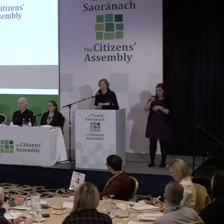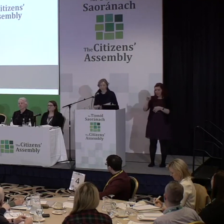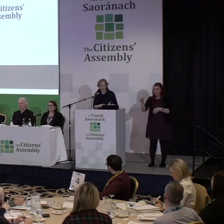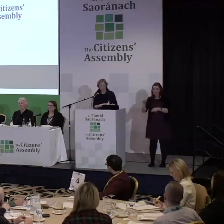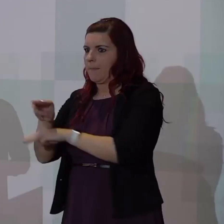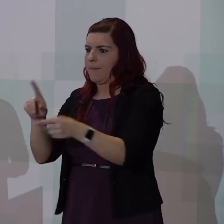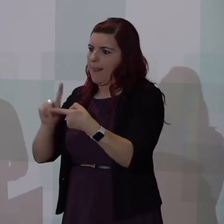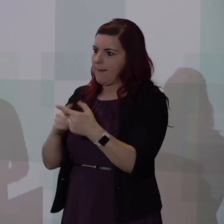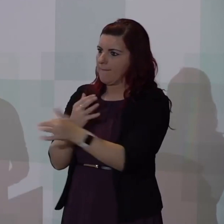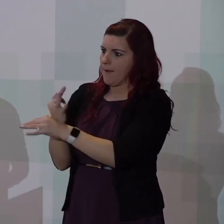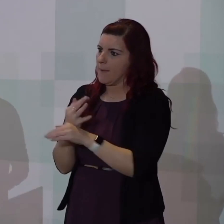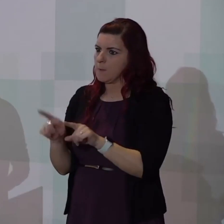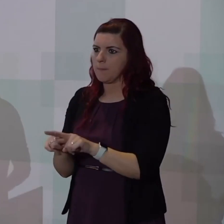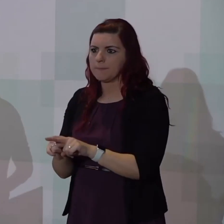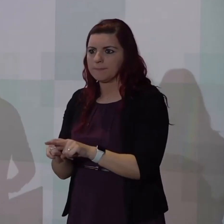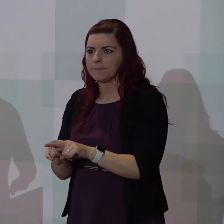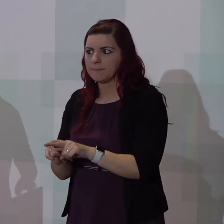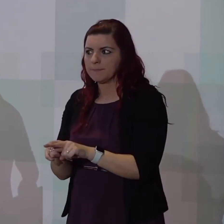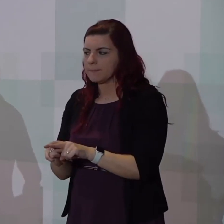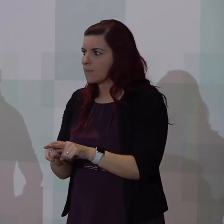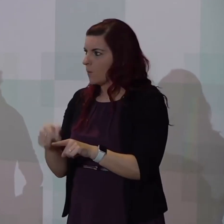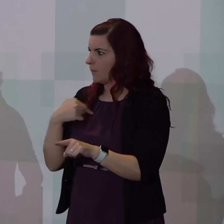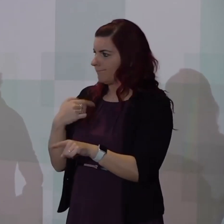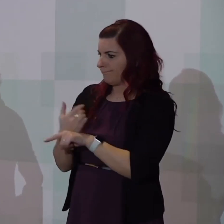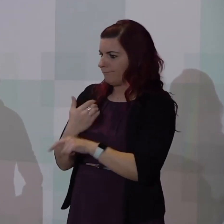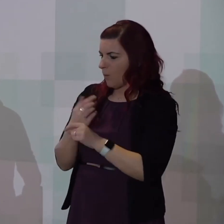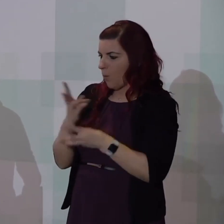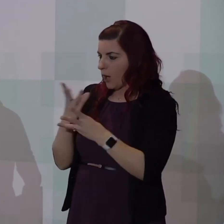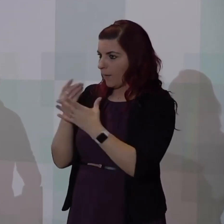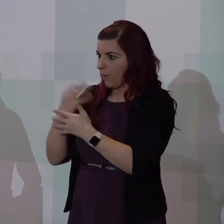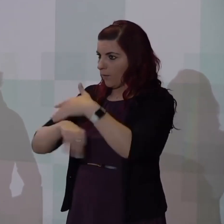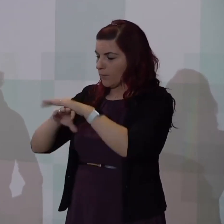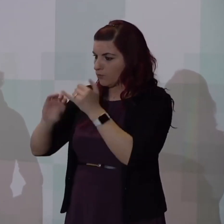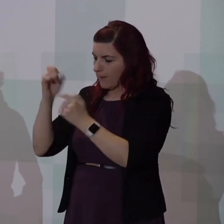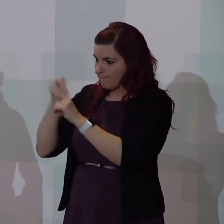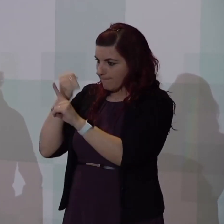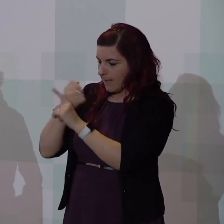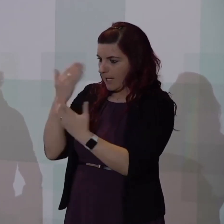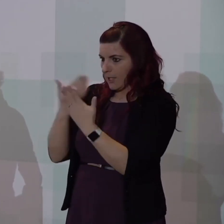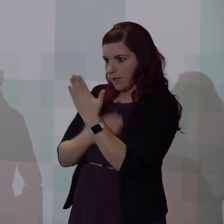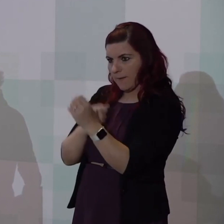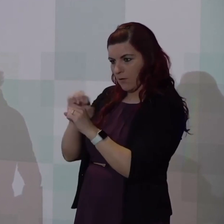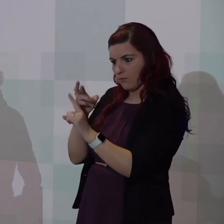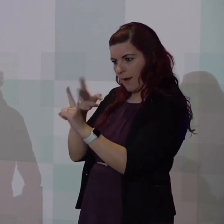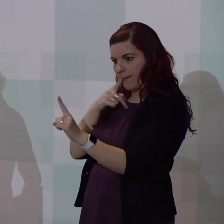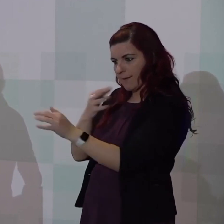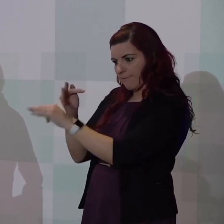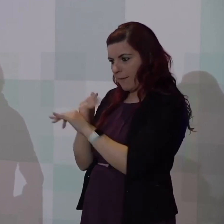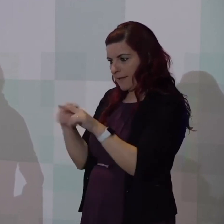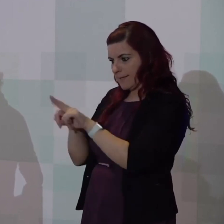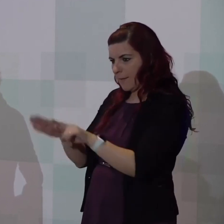their families. We've been working with the government to bring in legislation that recognises families like ours.